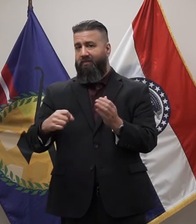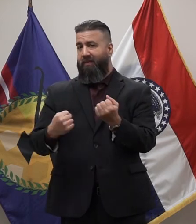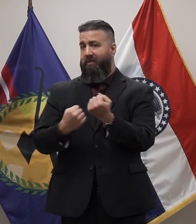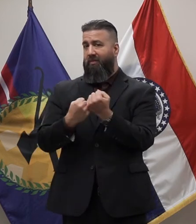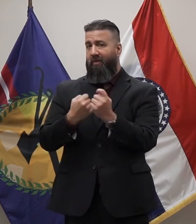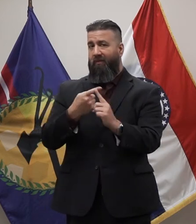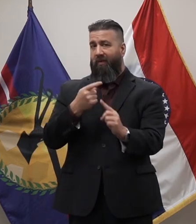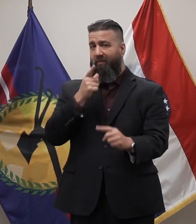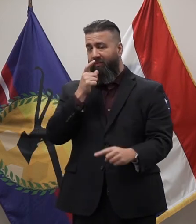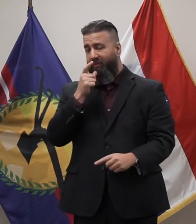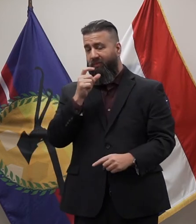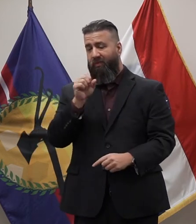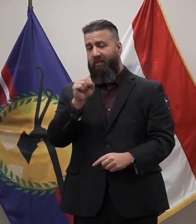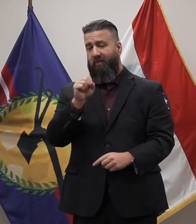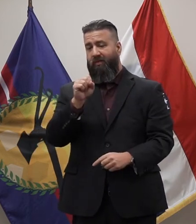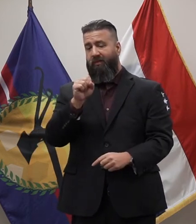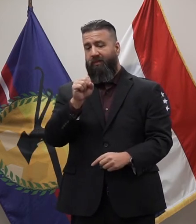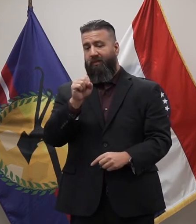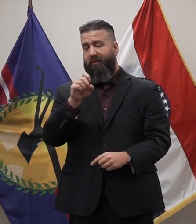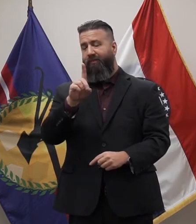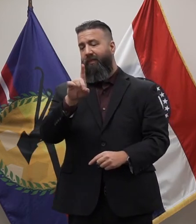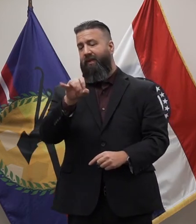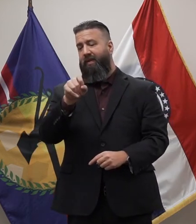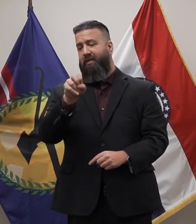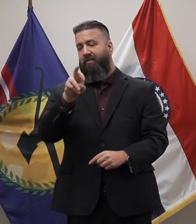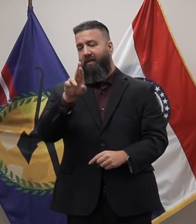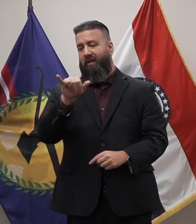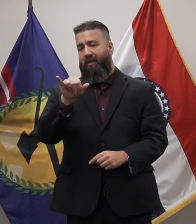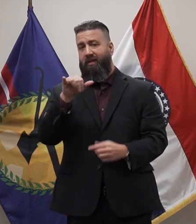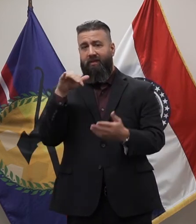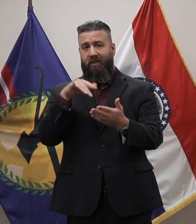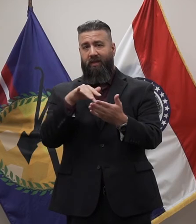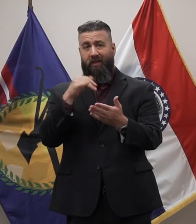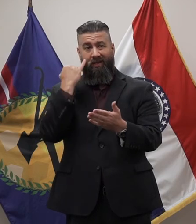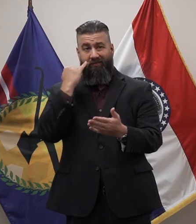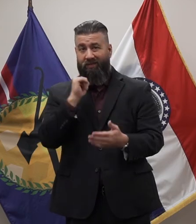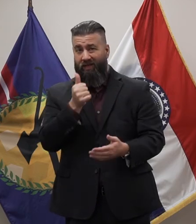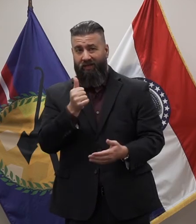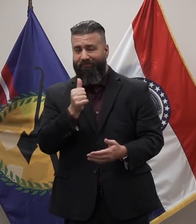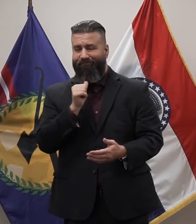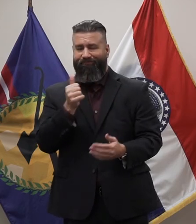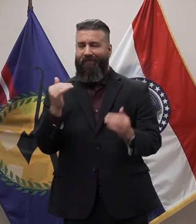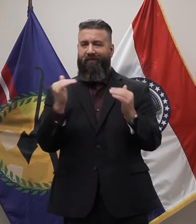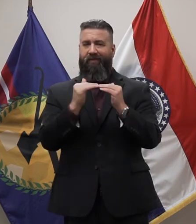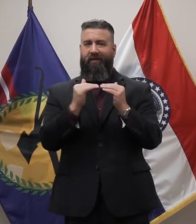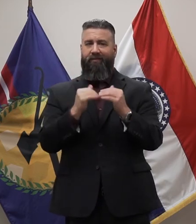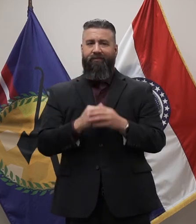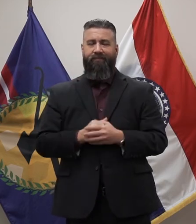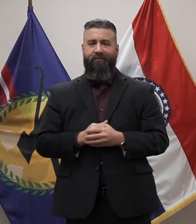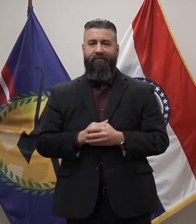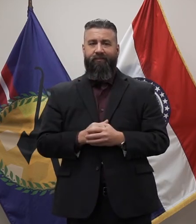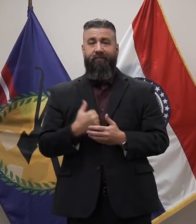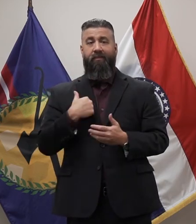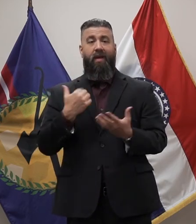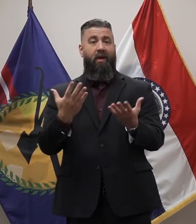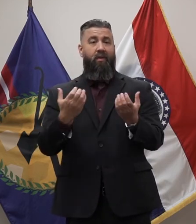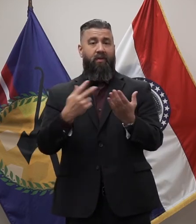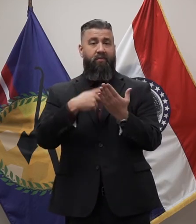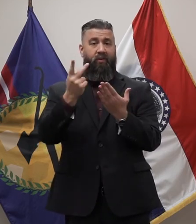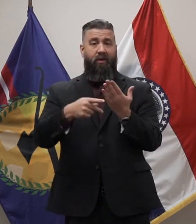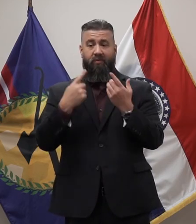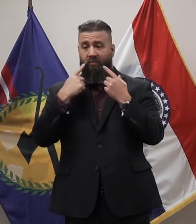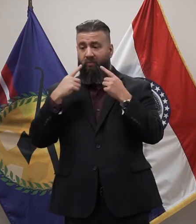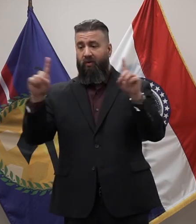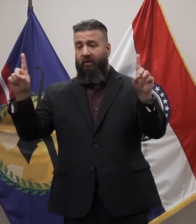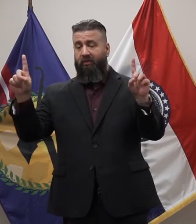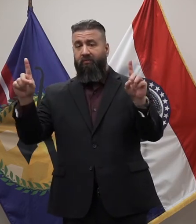supported by a Disparity Study. And if it isn't, then it's not fair and it won't withstand legal scrutiny. I want the program to work. I